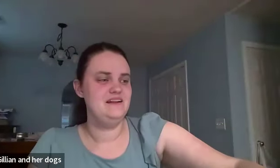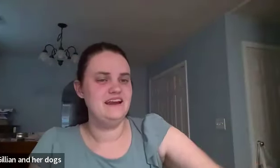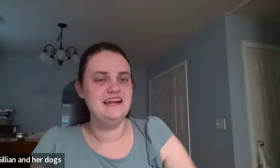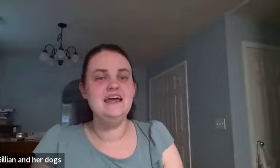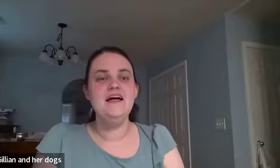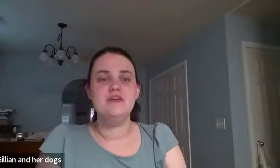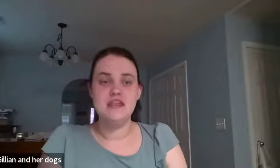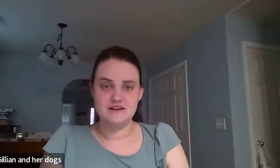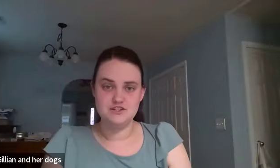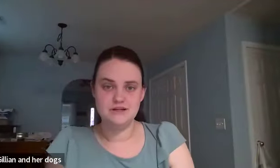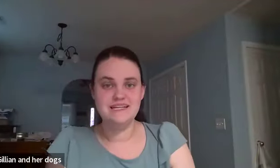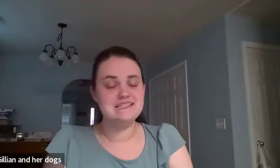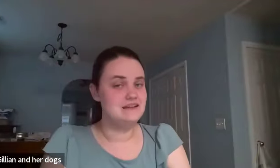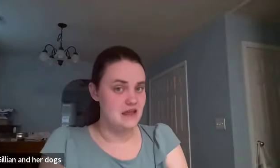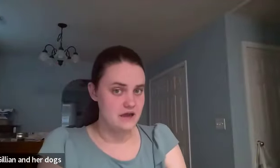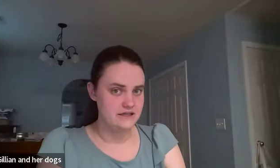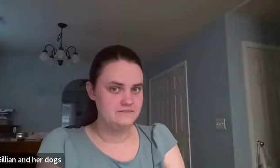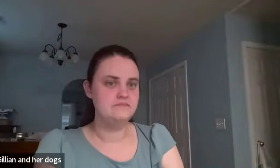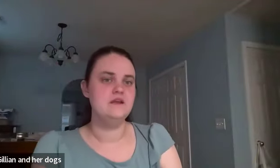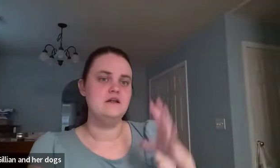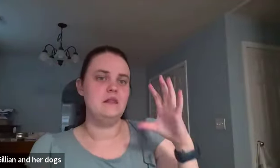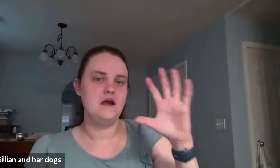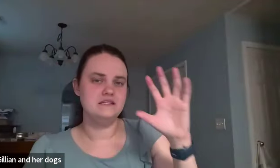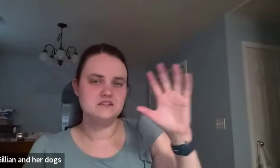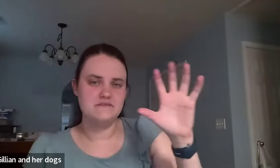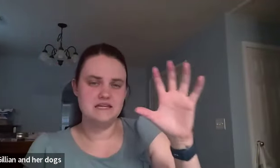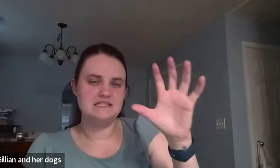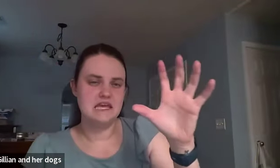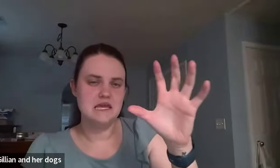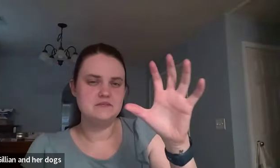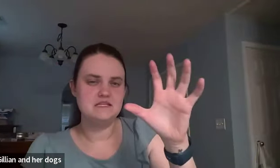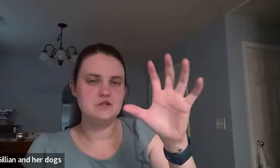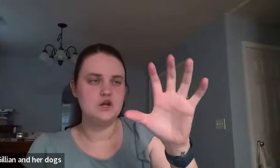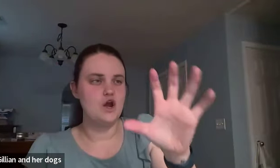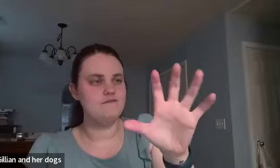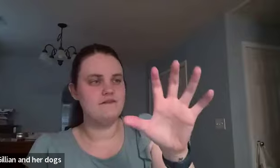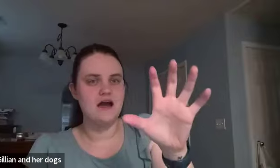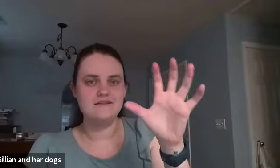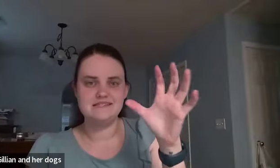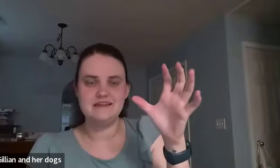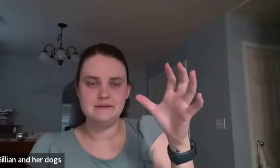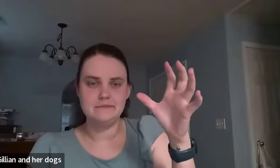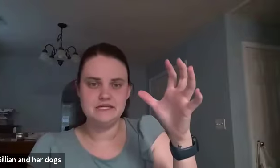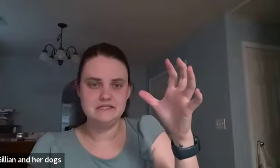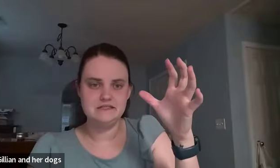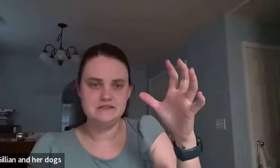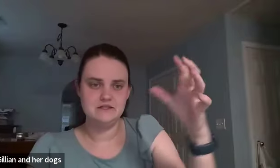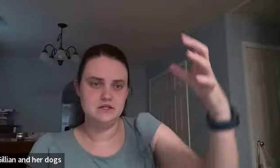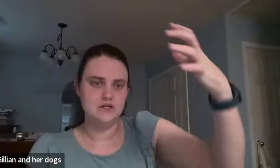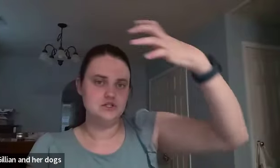All right. The next one is a lion. Lion's gonna have that same similar five slightly bent.